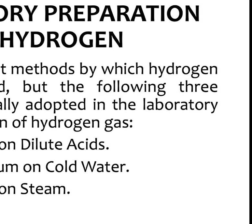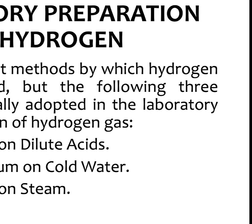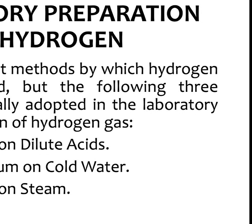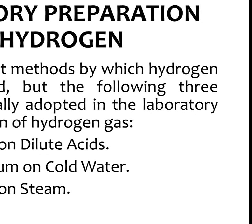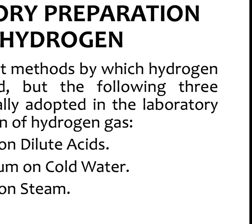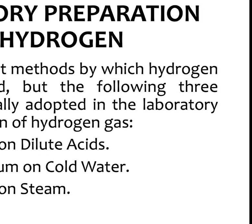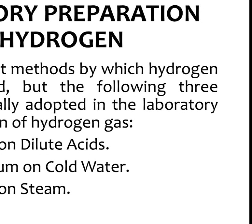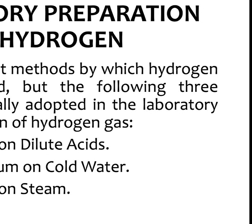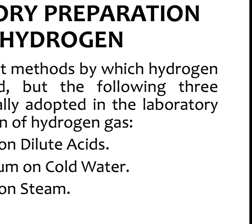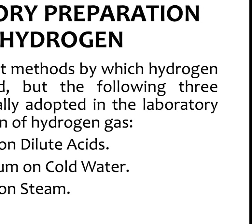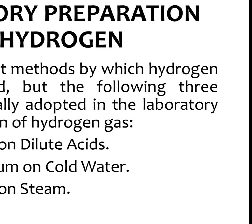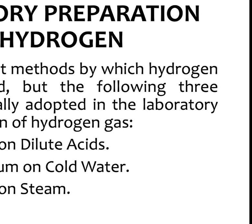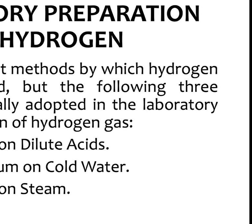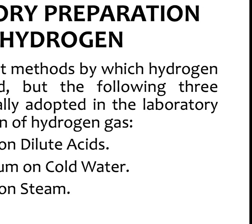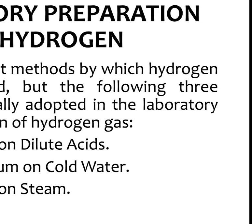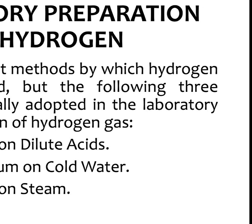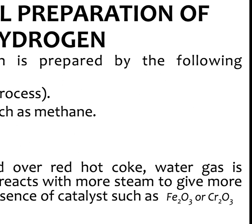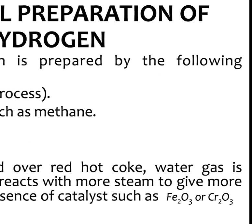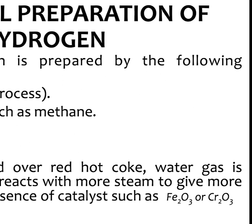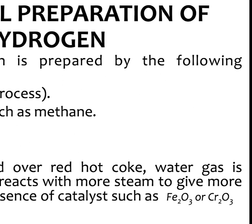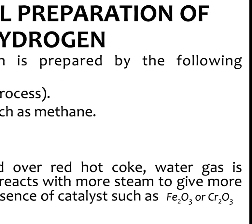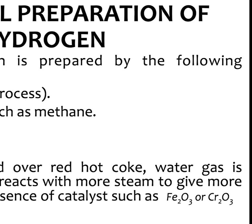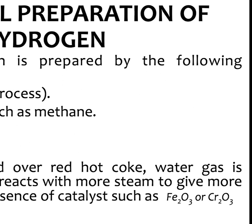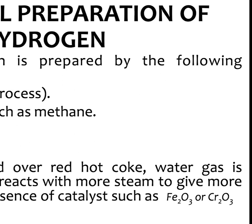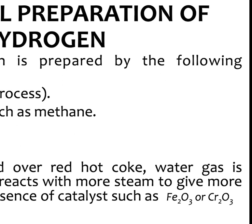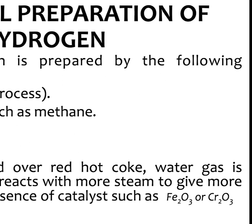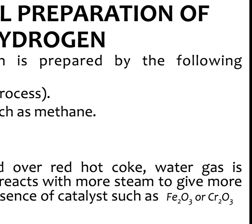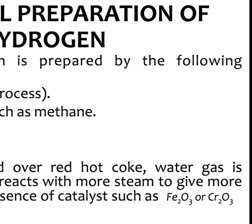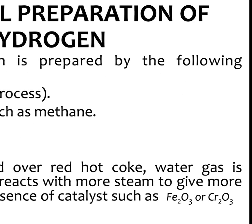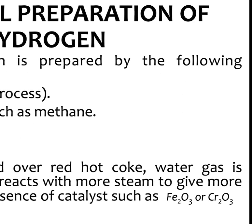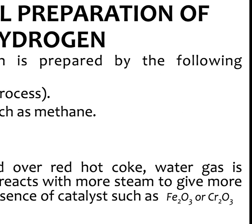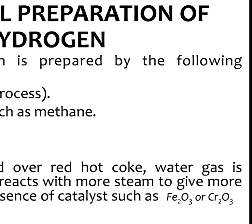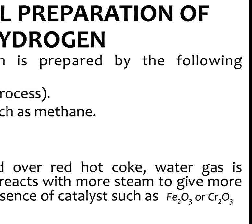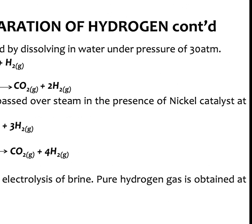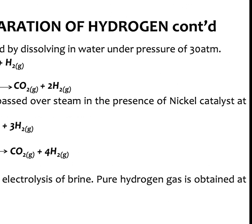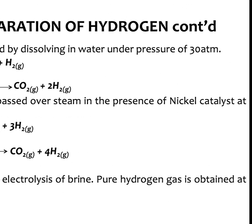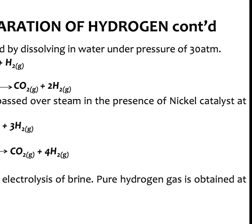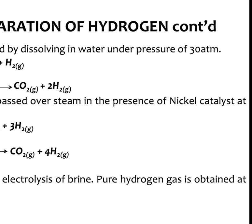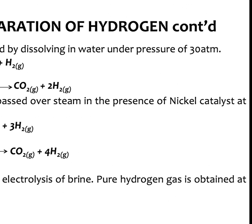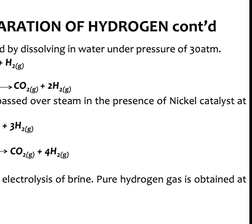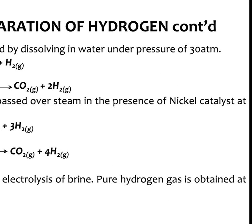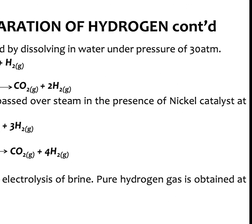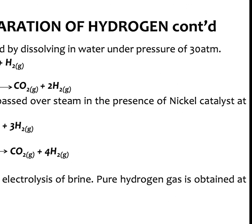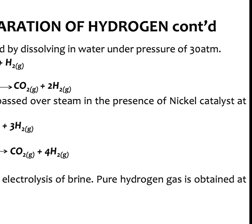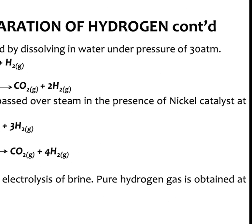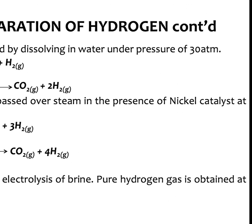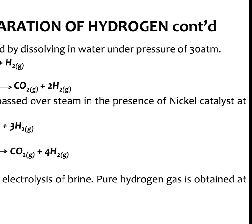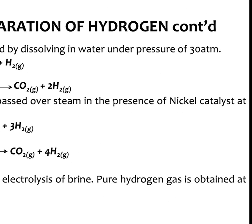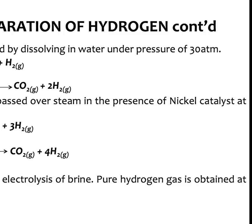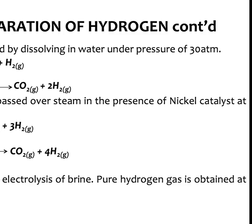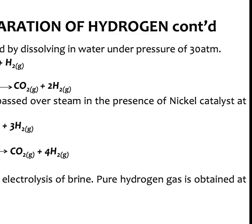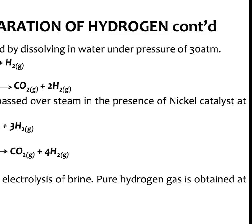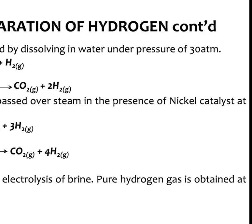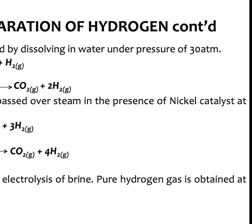In the industry, we can prepare it using Bosch process and some other process like electrolysis, and we can also produce it from methane, which